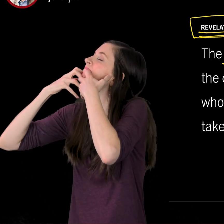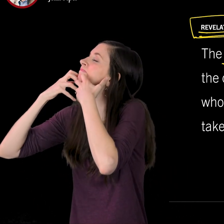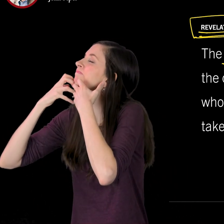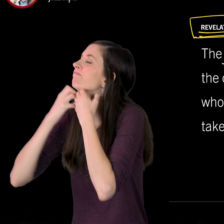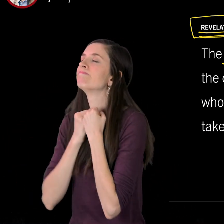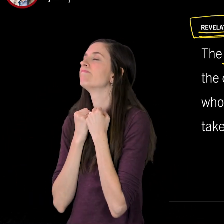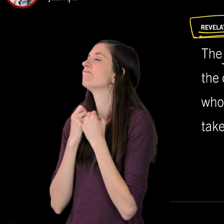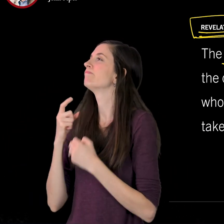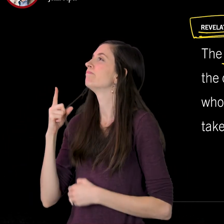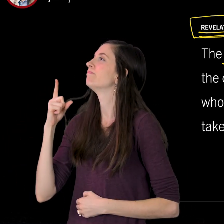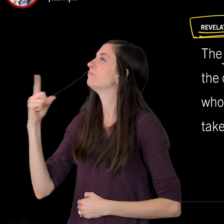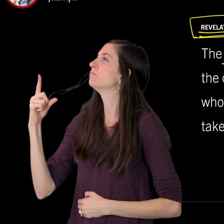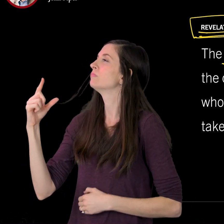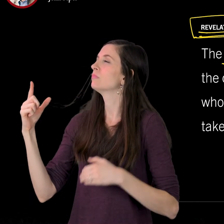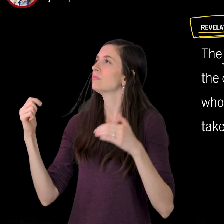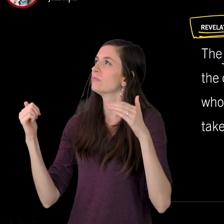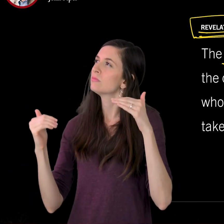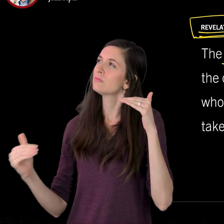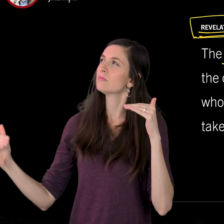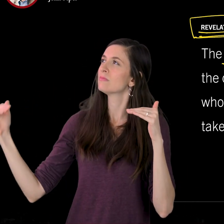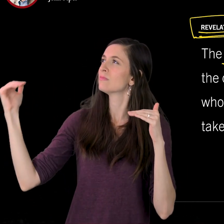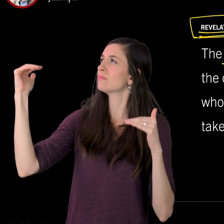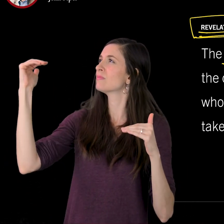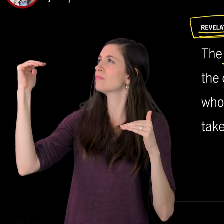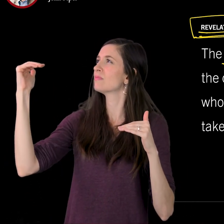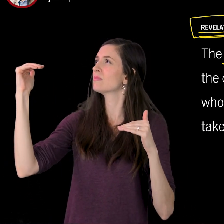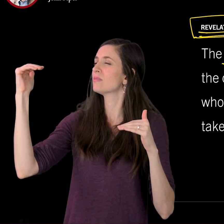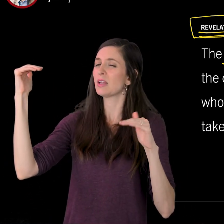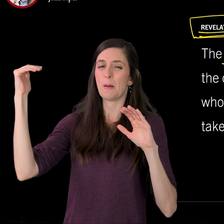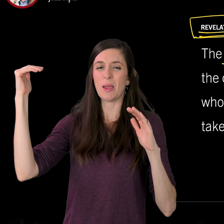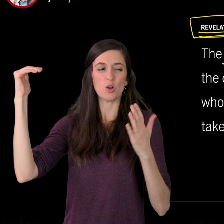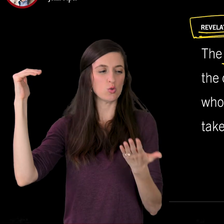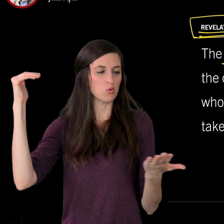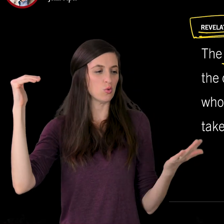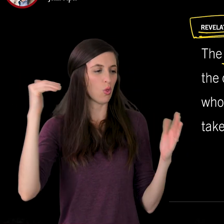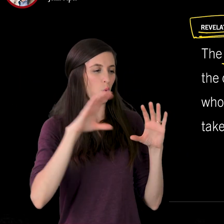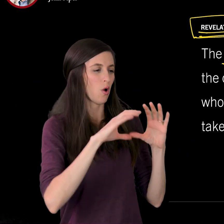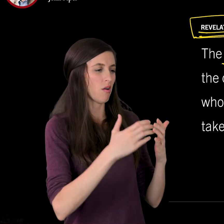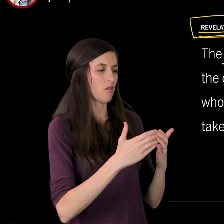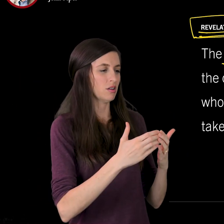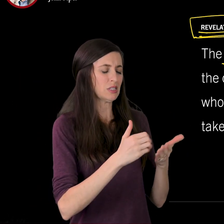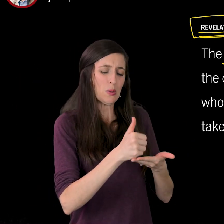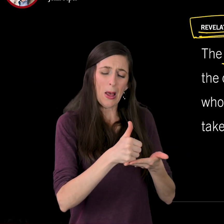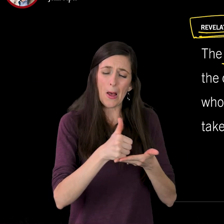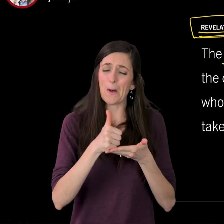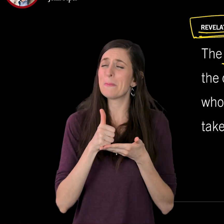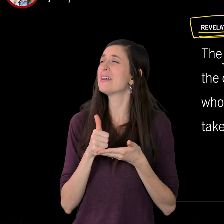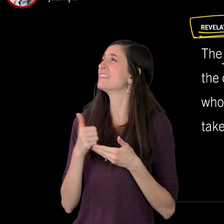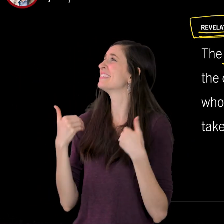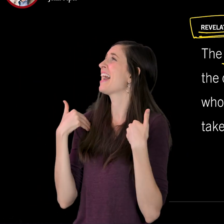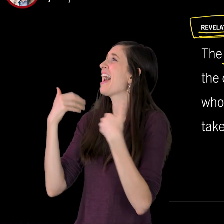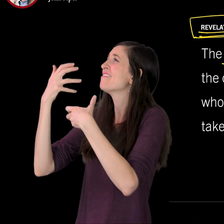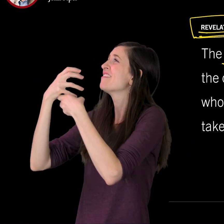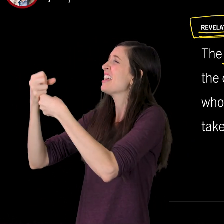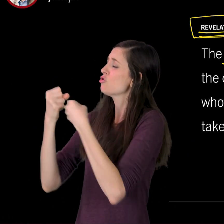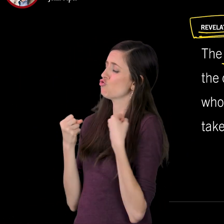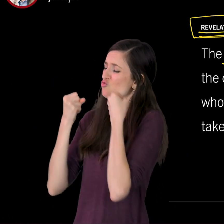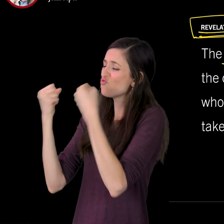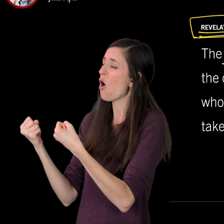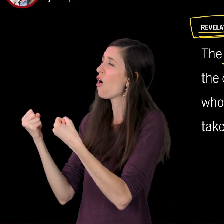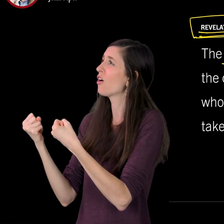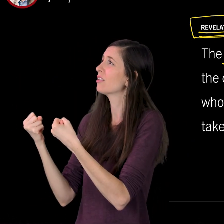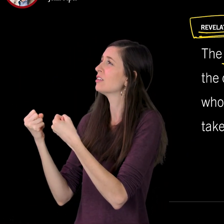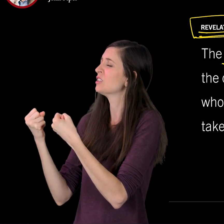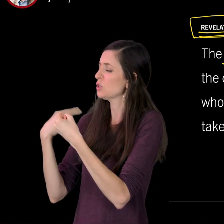treasure to anything in the world and so bring us to faith and may we be together someday